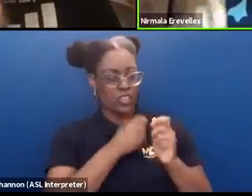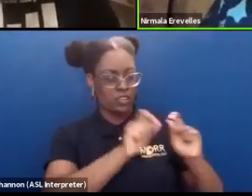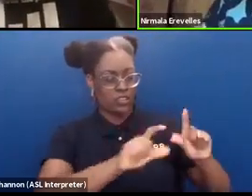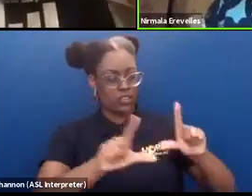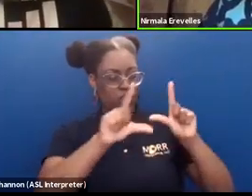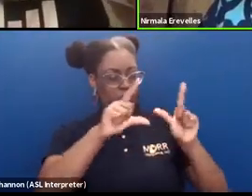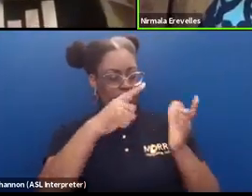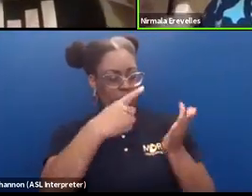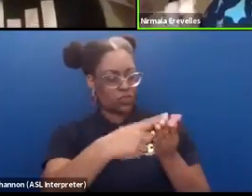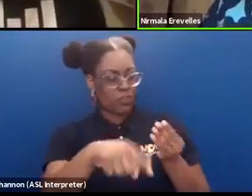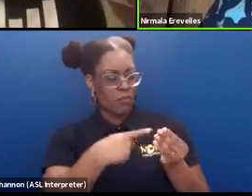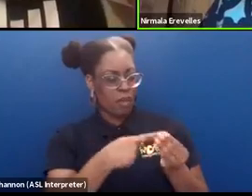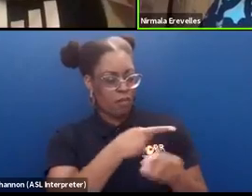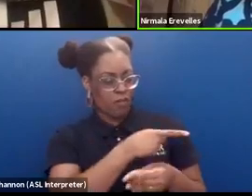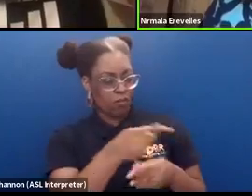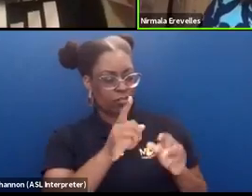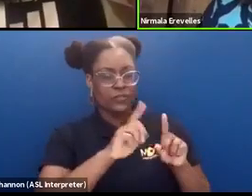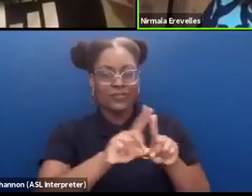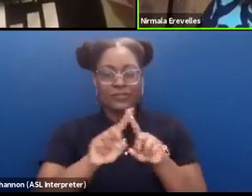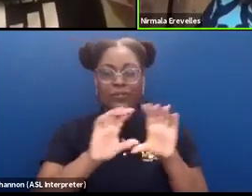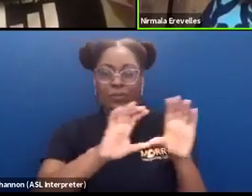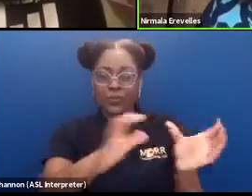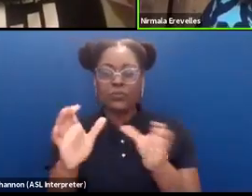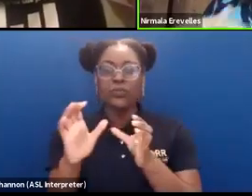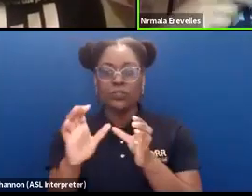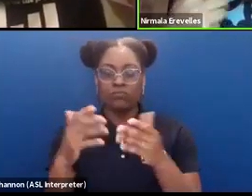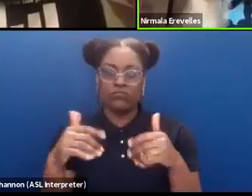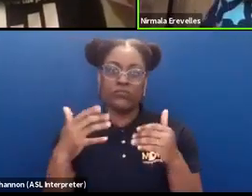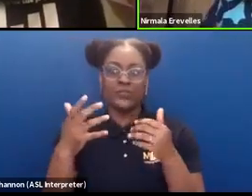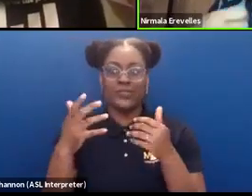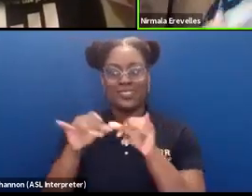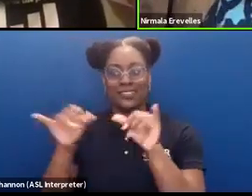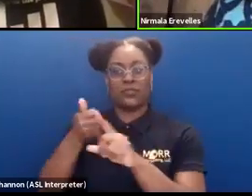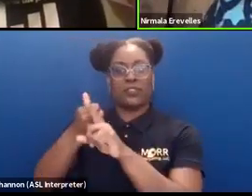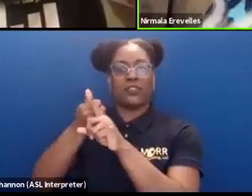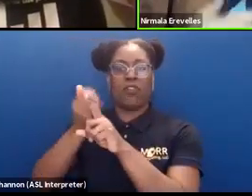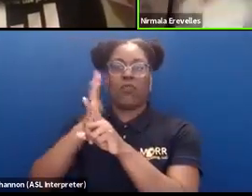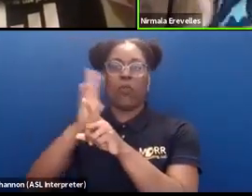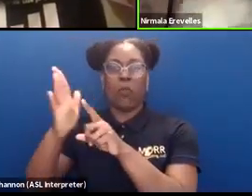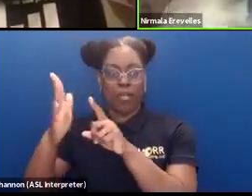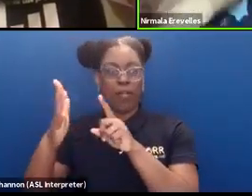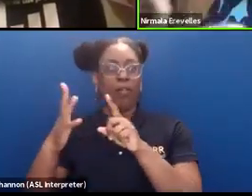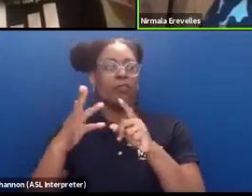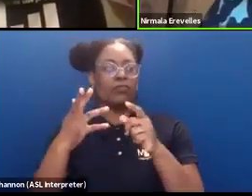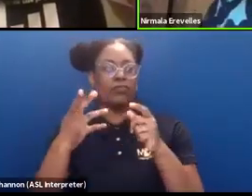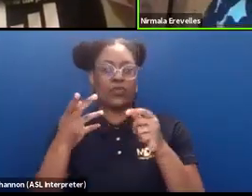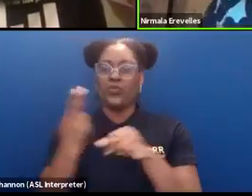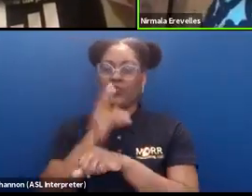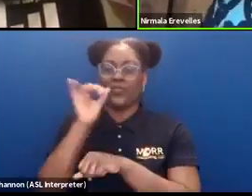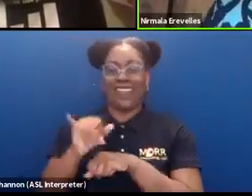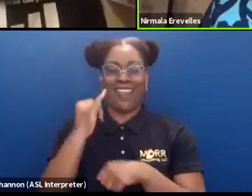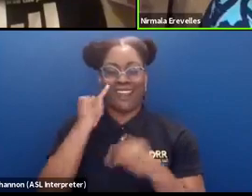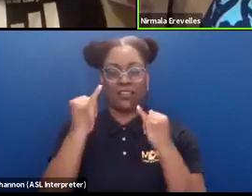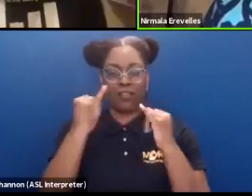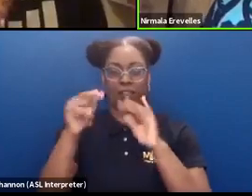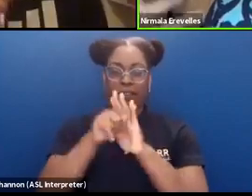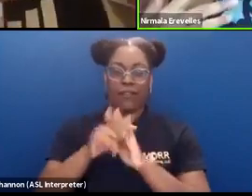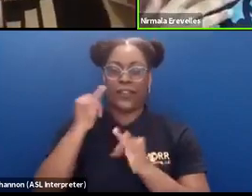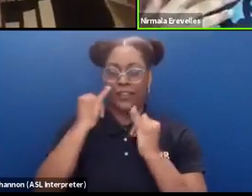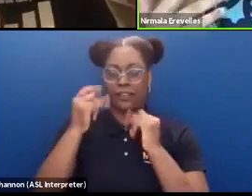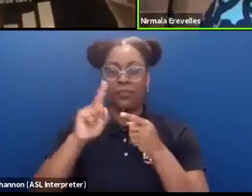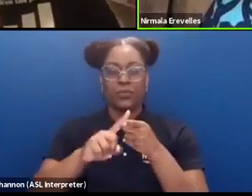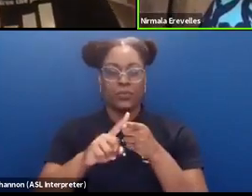plays a large part in how they are treated. And there's also a challenge, which is the one I really want us to think about as part of